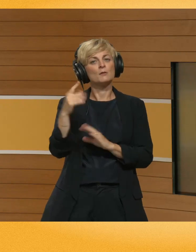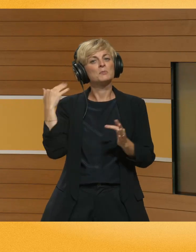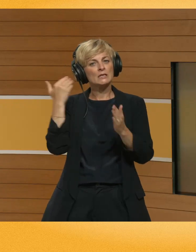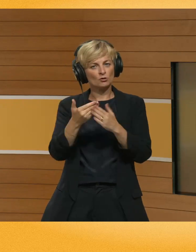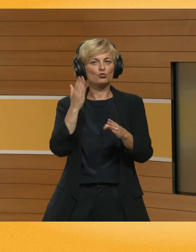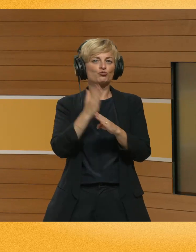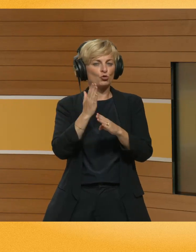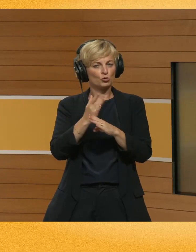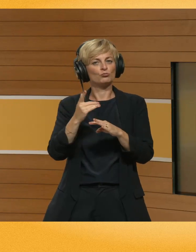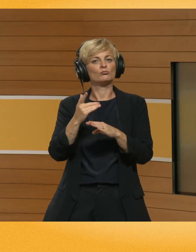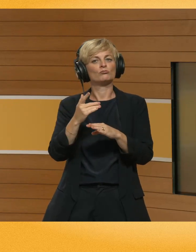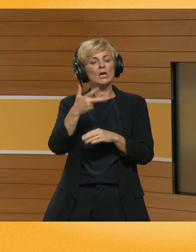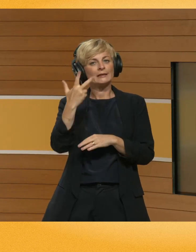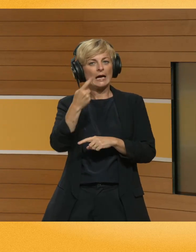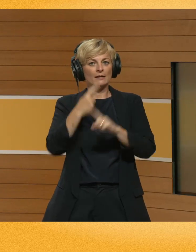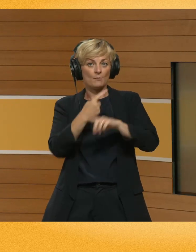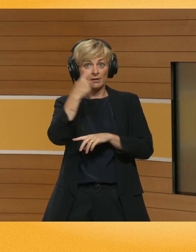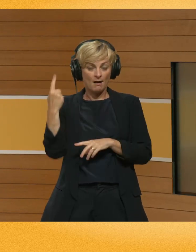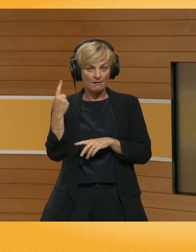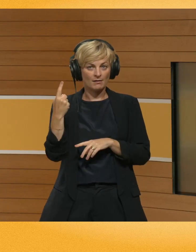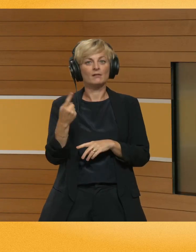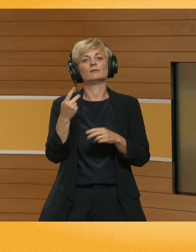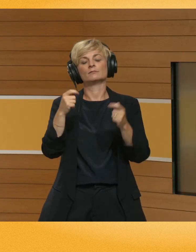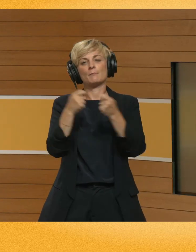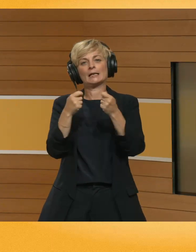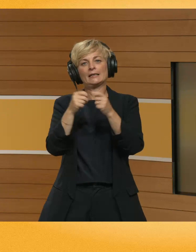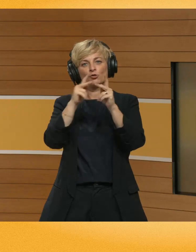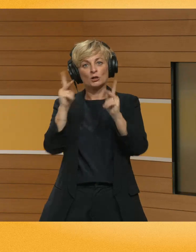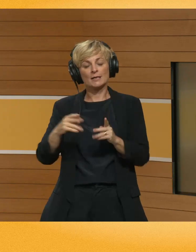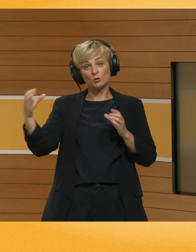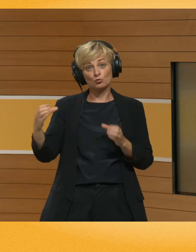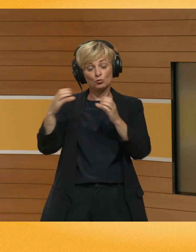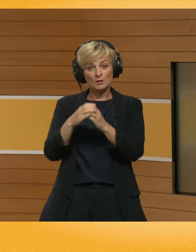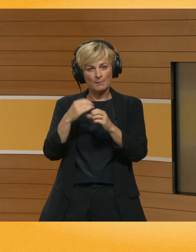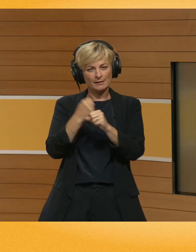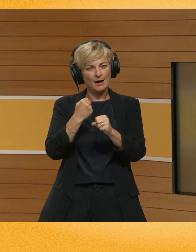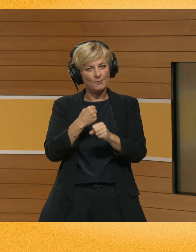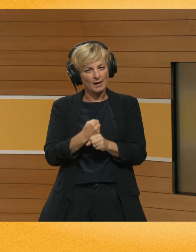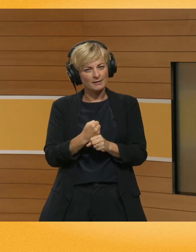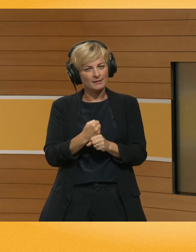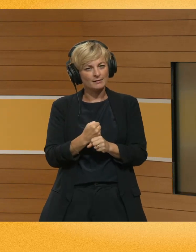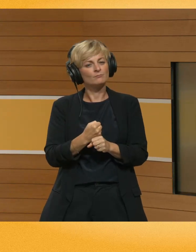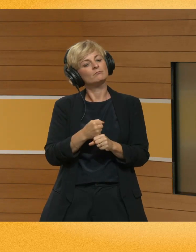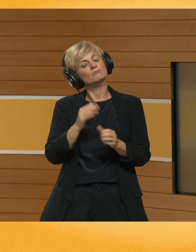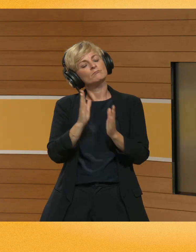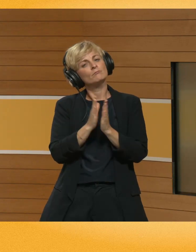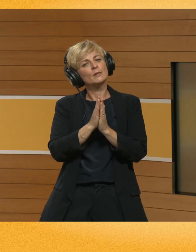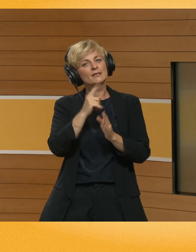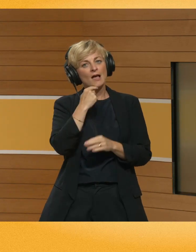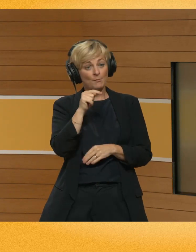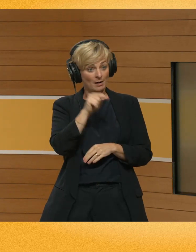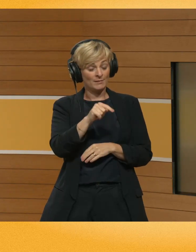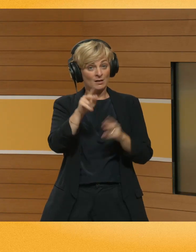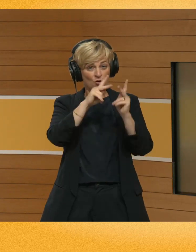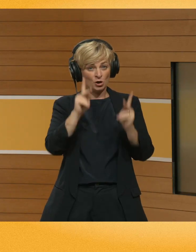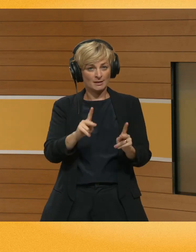would you assess so far, is the concept transferable to European hospitals, to the